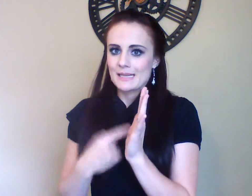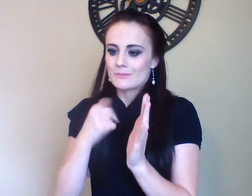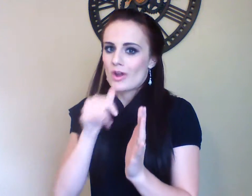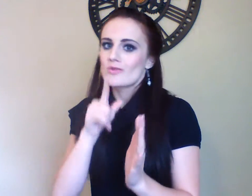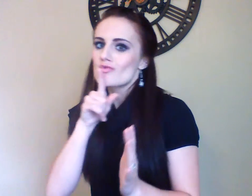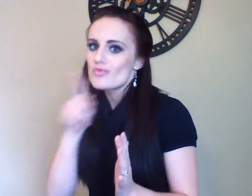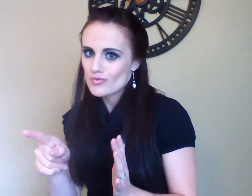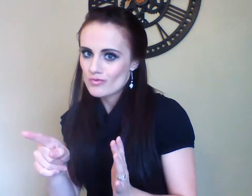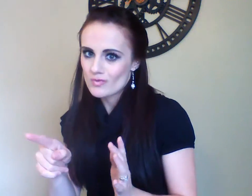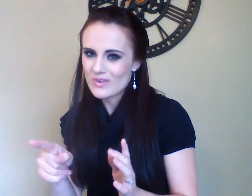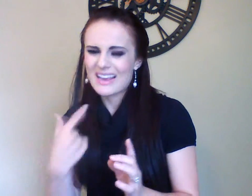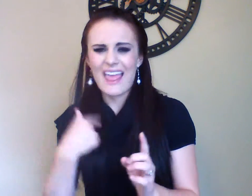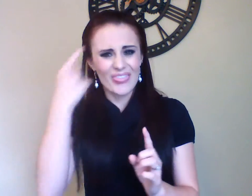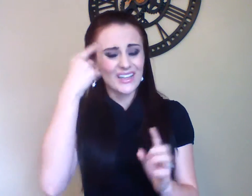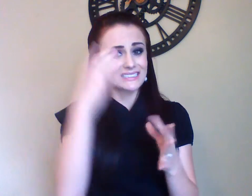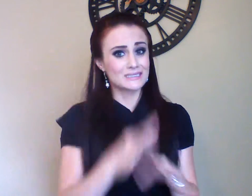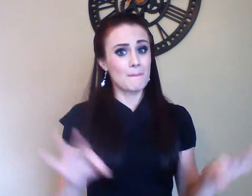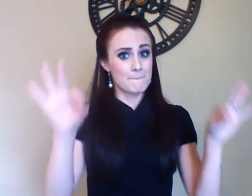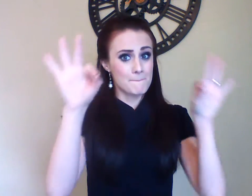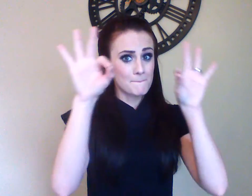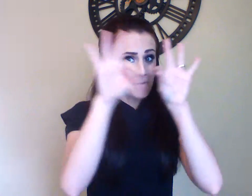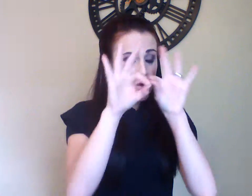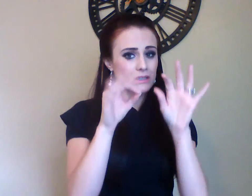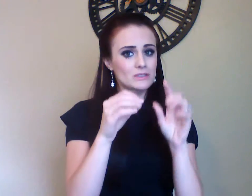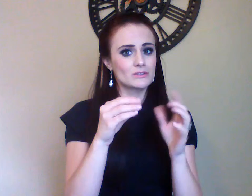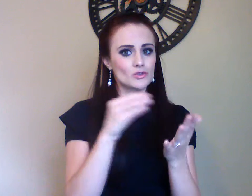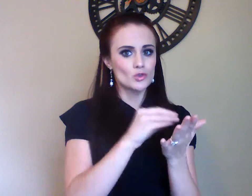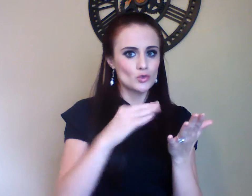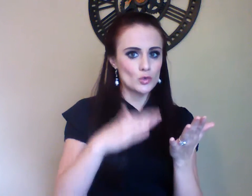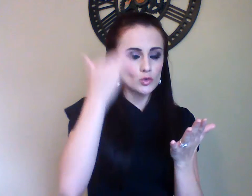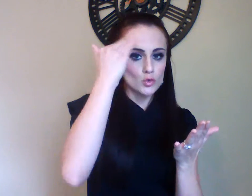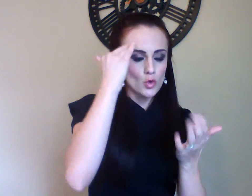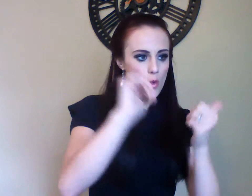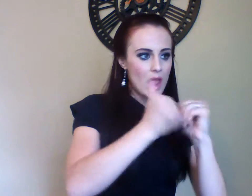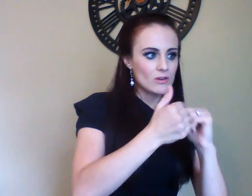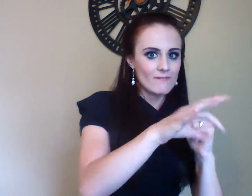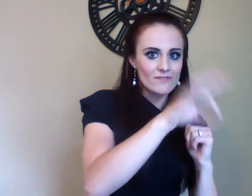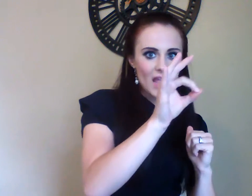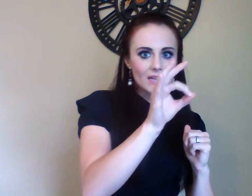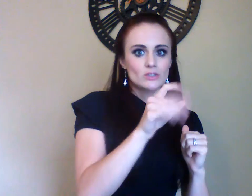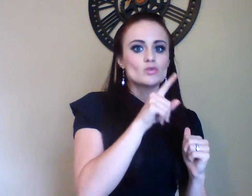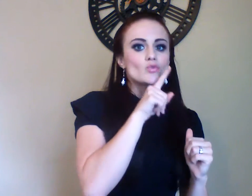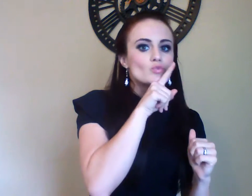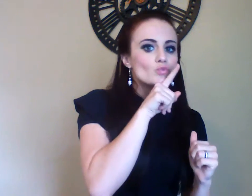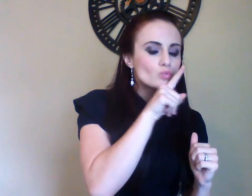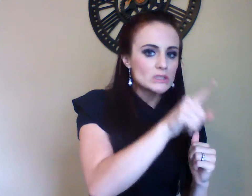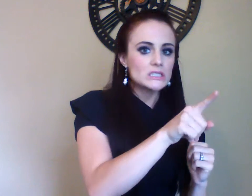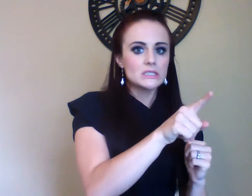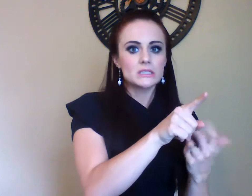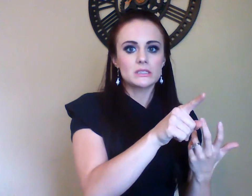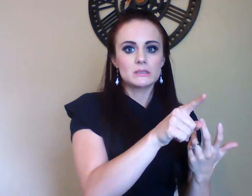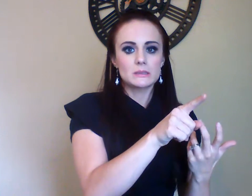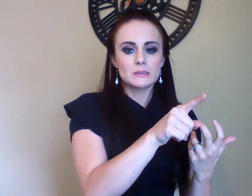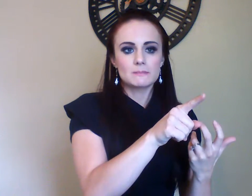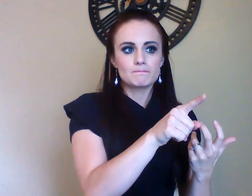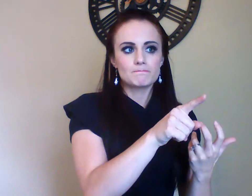and to realize that there's quality information on some of these issues that they're reading about in their books, that they are real issues that people are writing